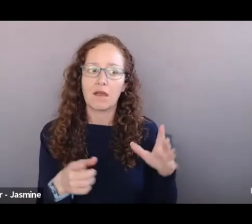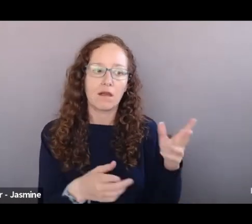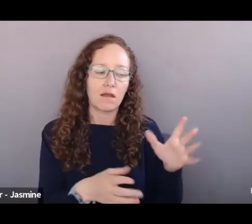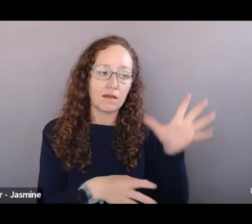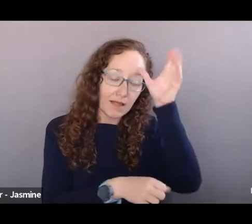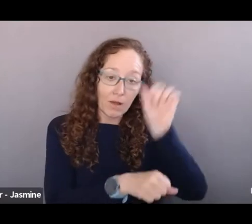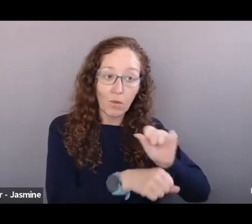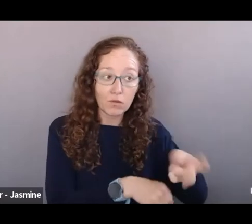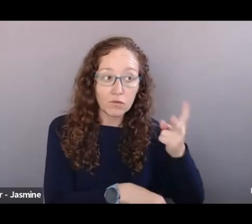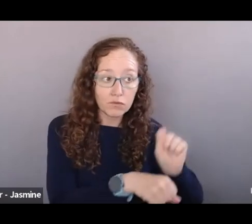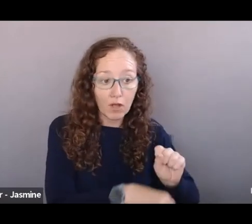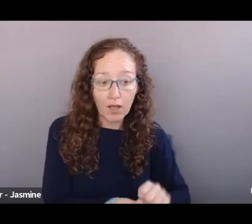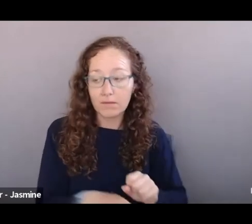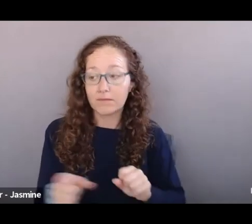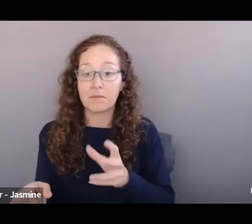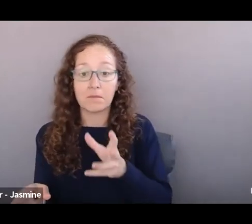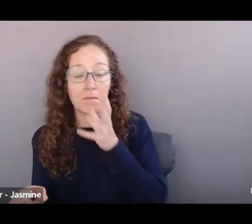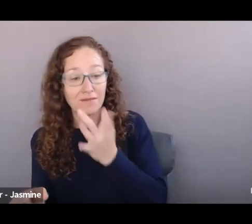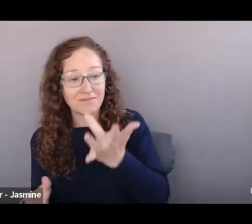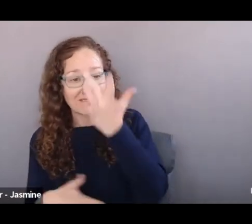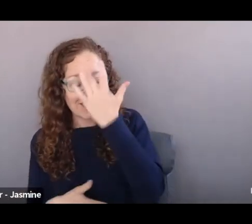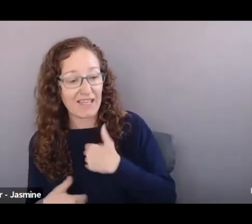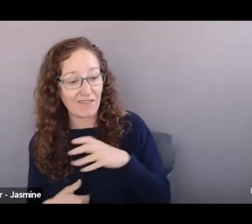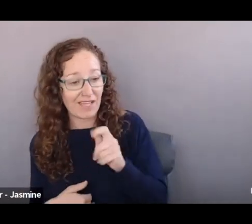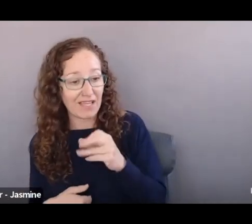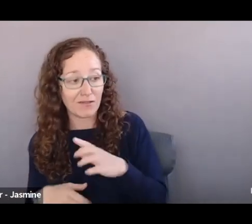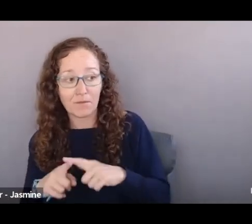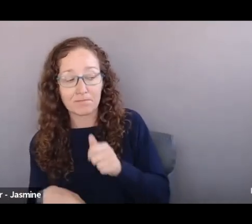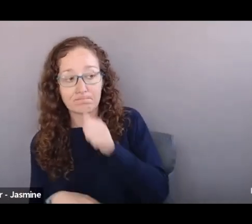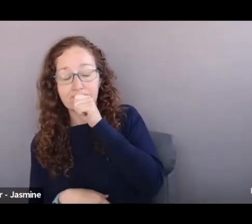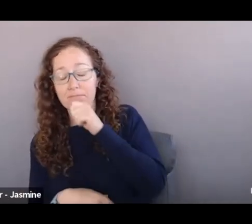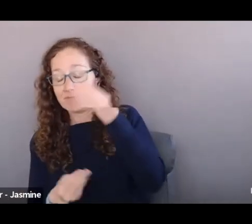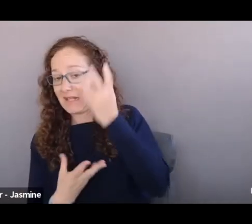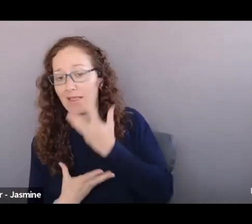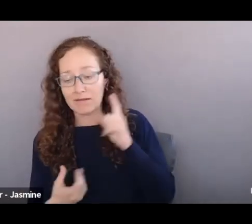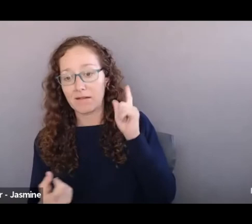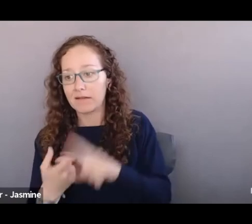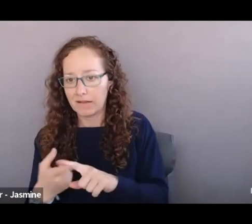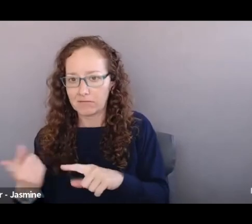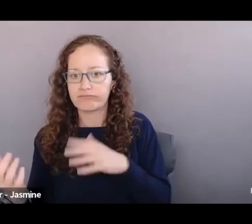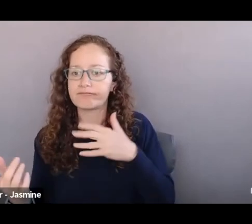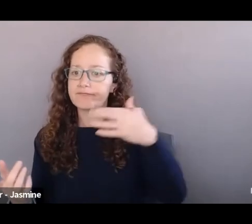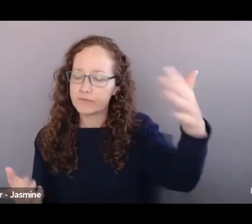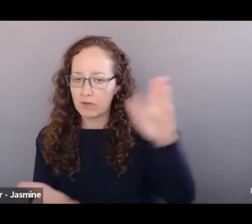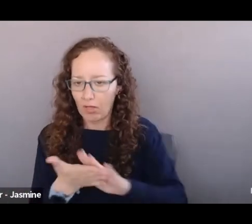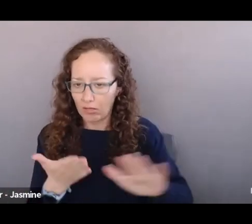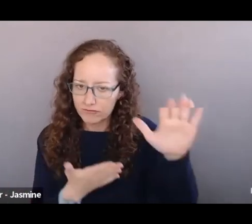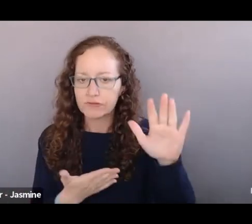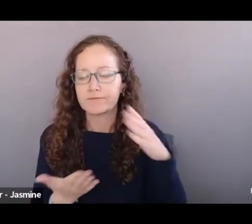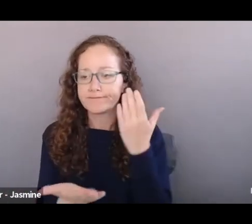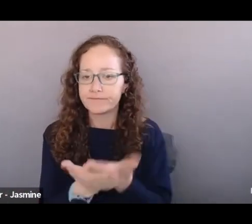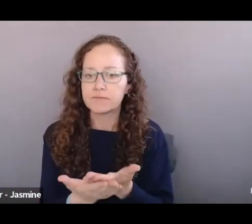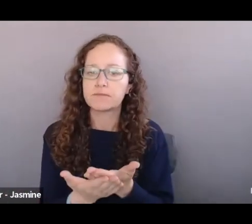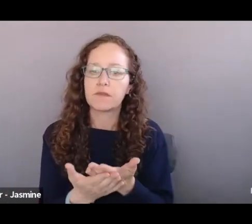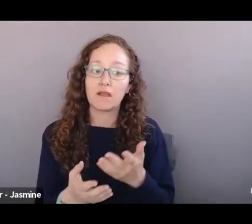freshman year in college. We were often on public assistance to make ends meet as a family, but there was music